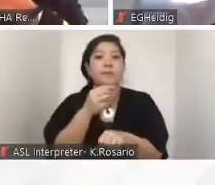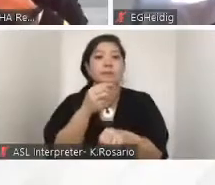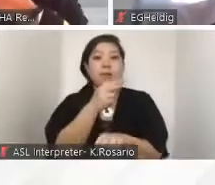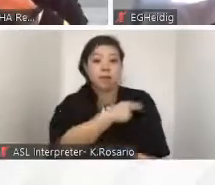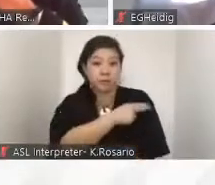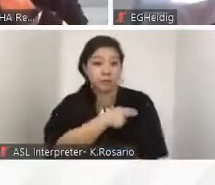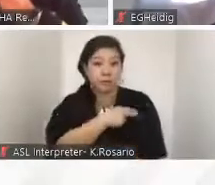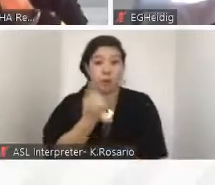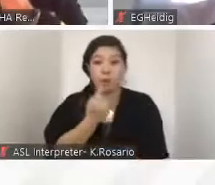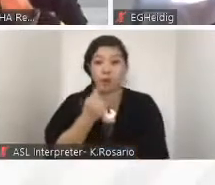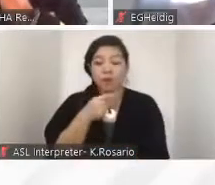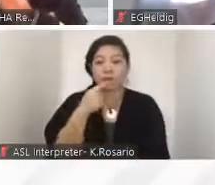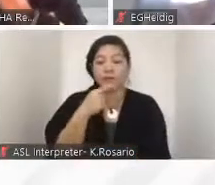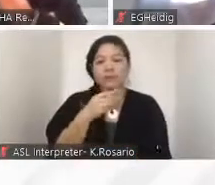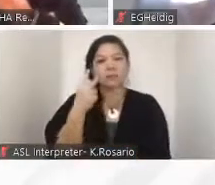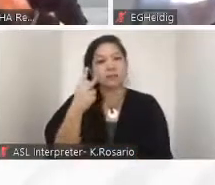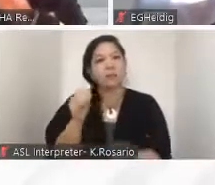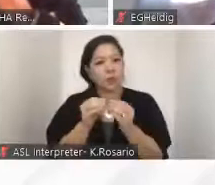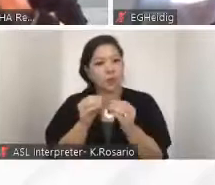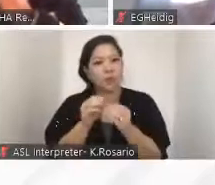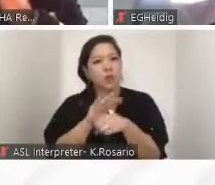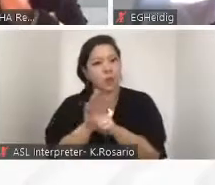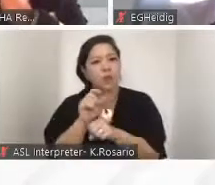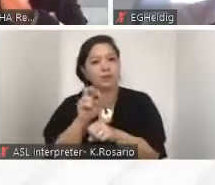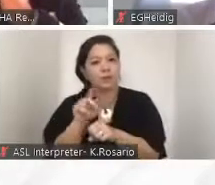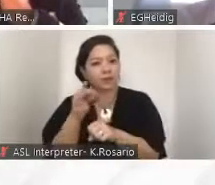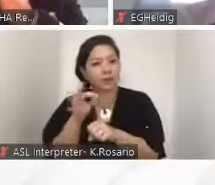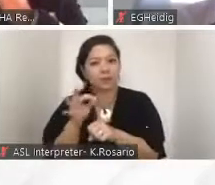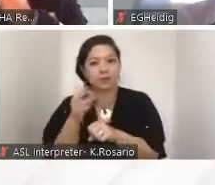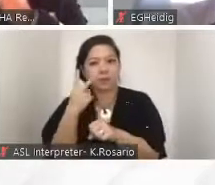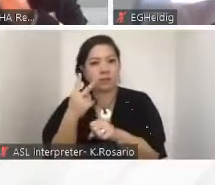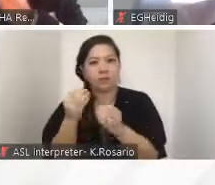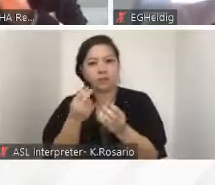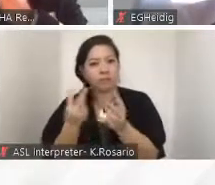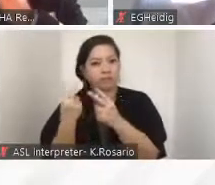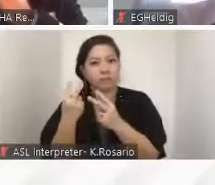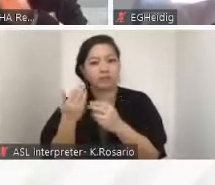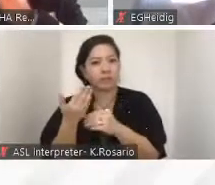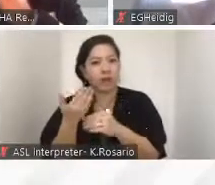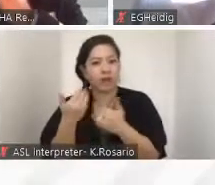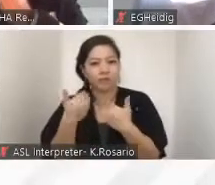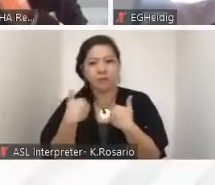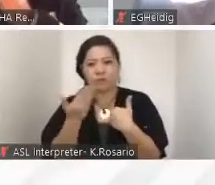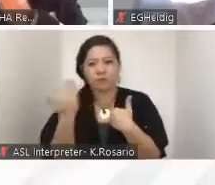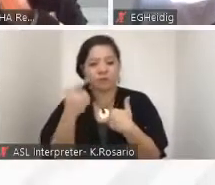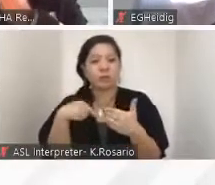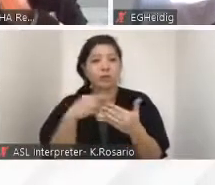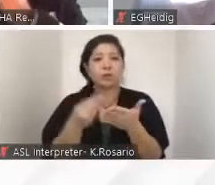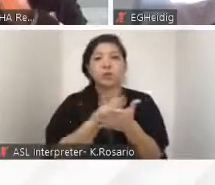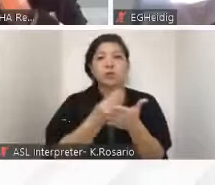more COVID-19 patients than it ever has before, and it seems that we reach a new peak